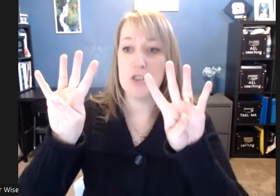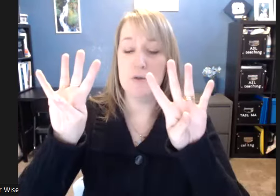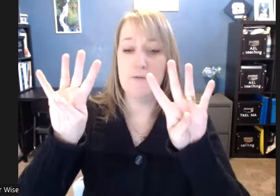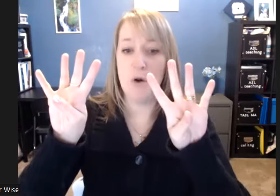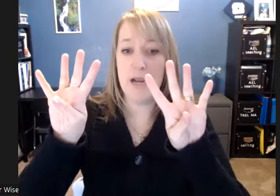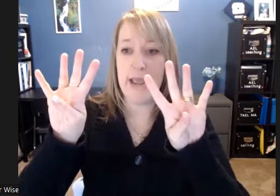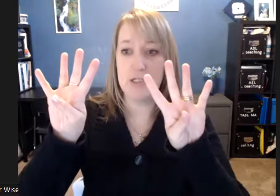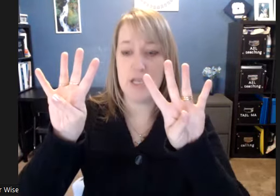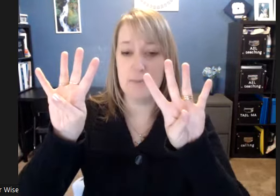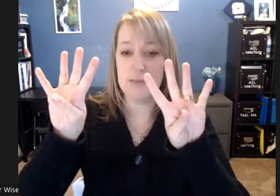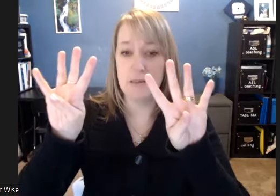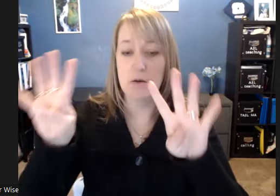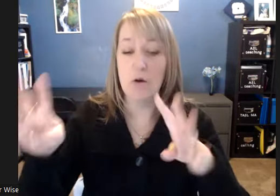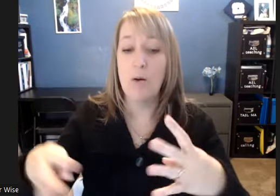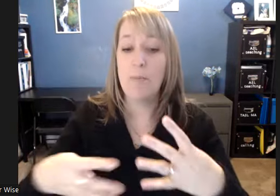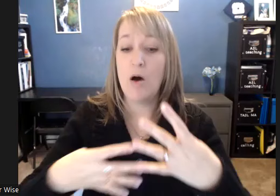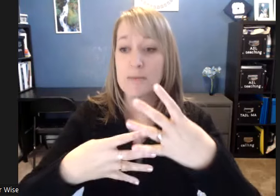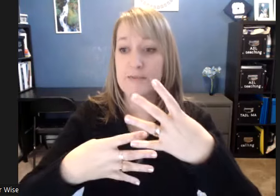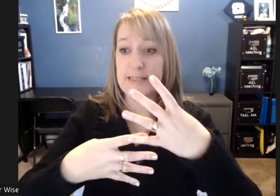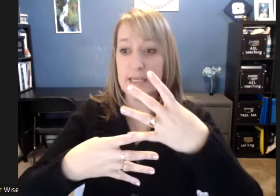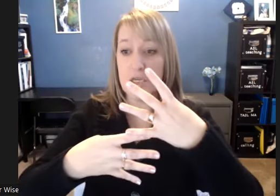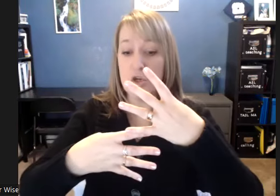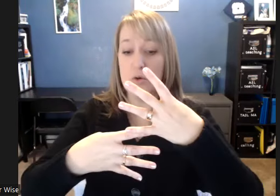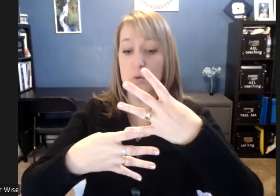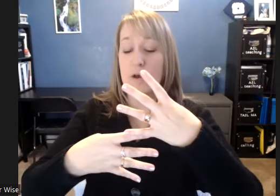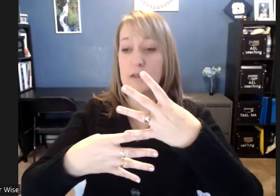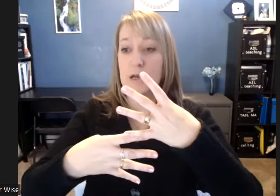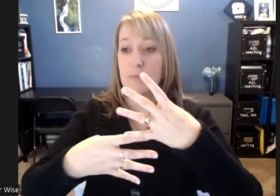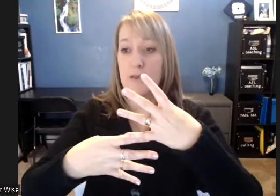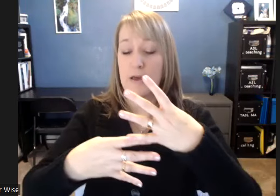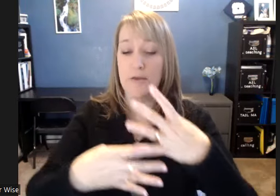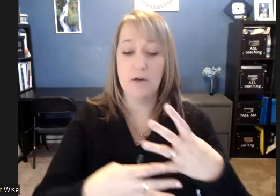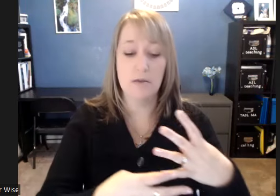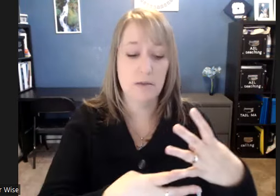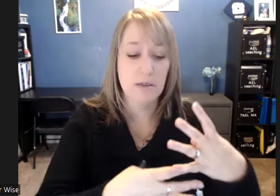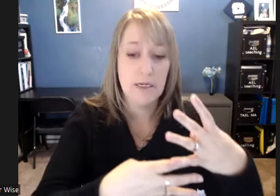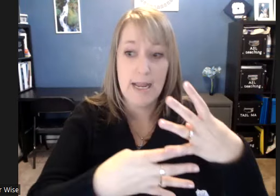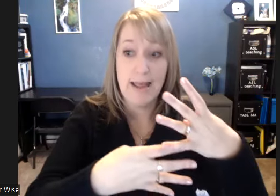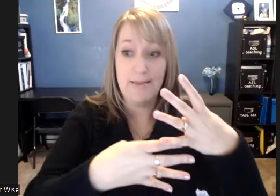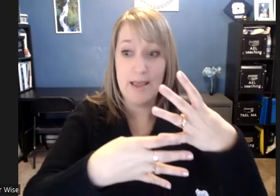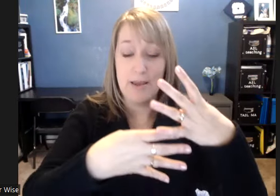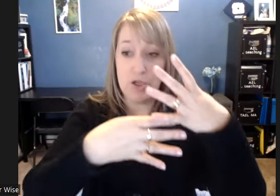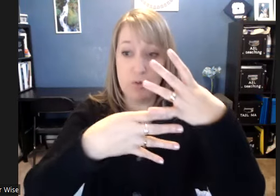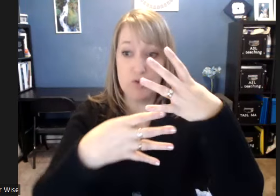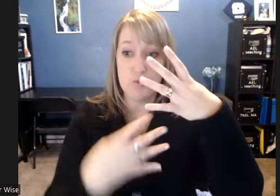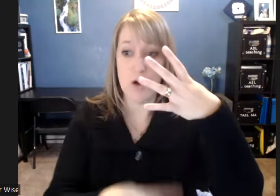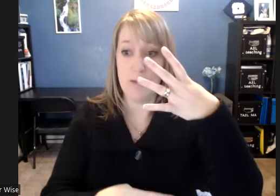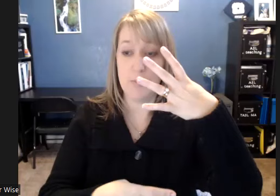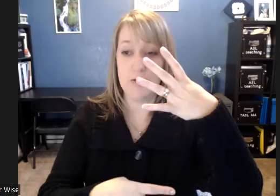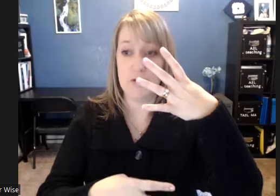2 4 hand shapes, palms facing you, one on top of the other, and then you drop with your